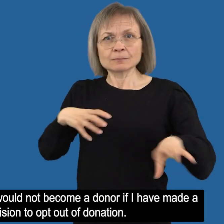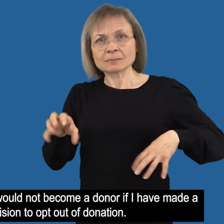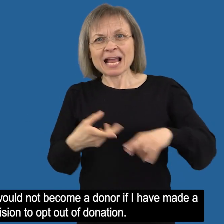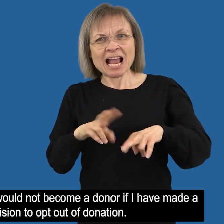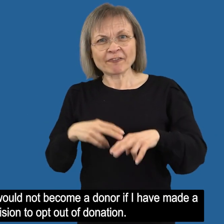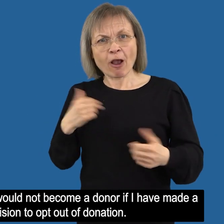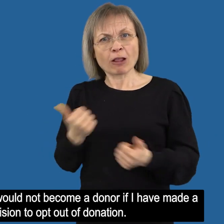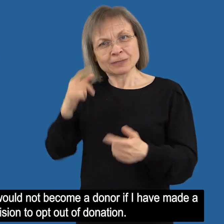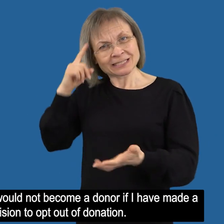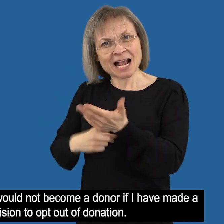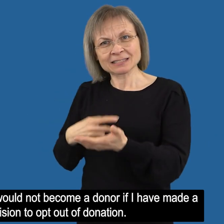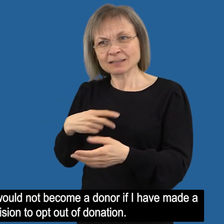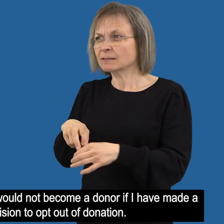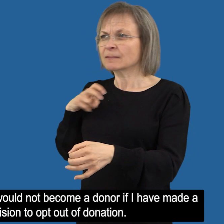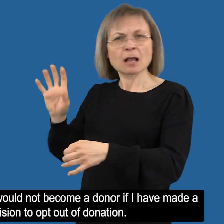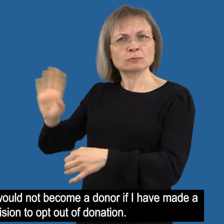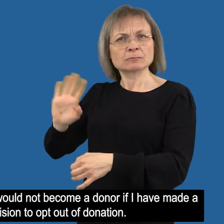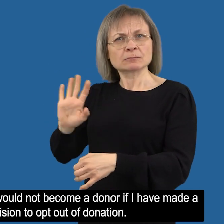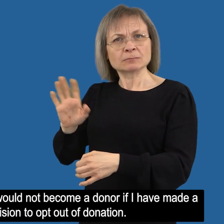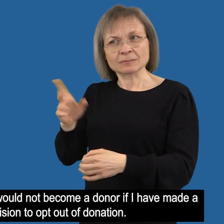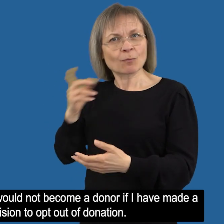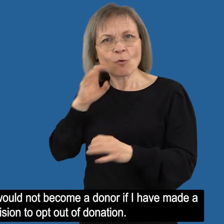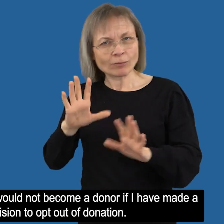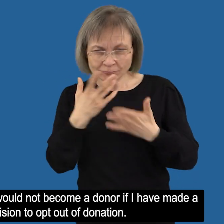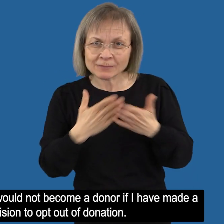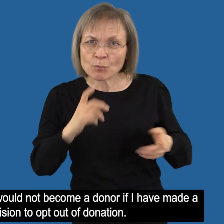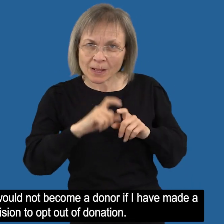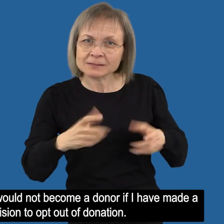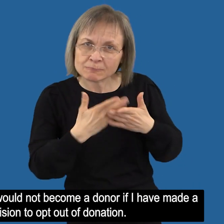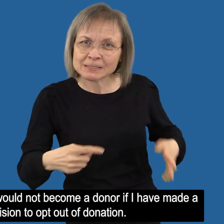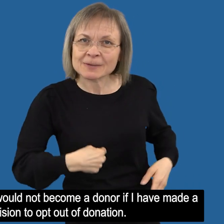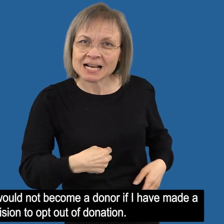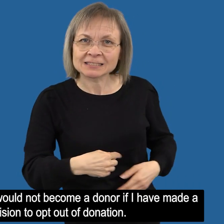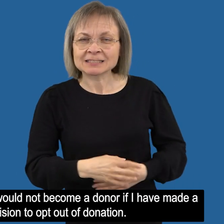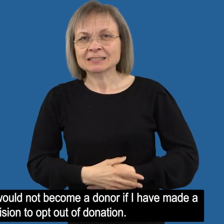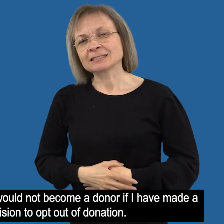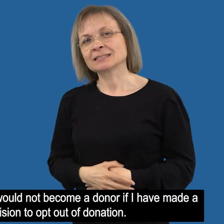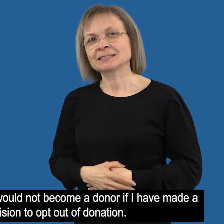This means that I would not become a donor if I have made a decision to opt out of donation.